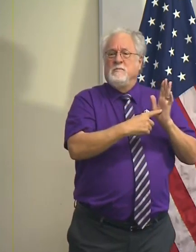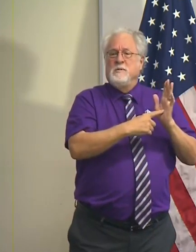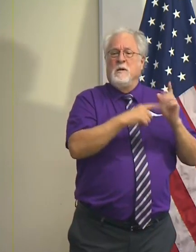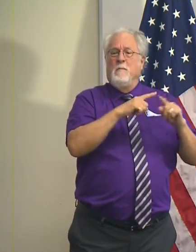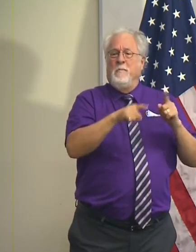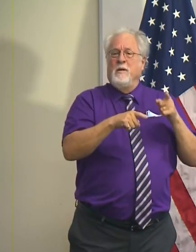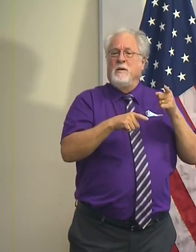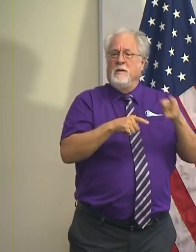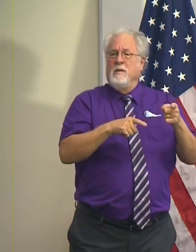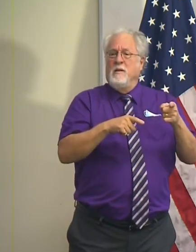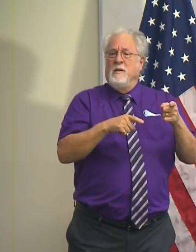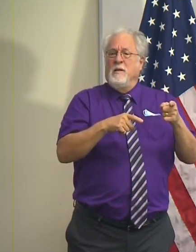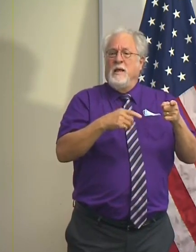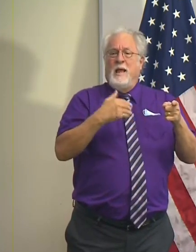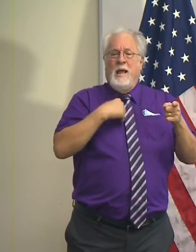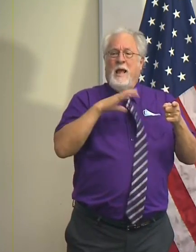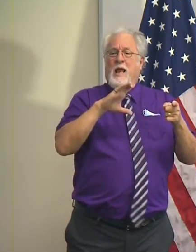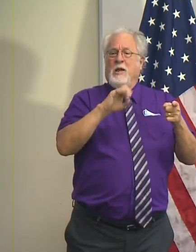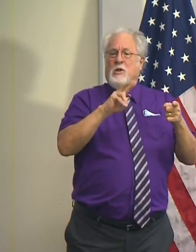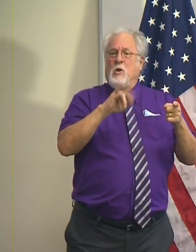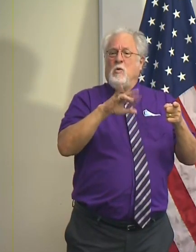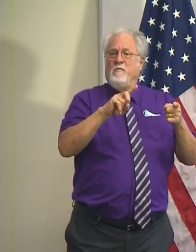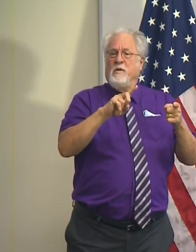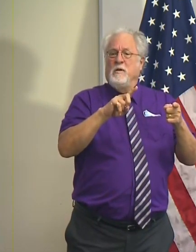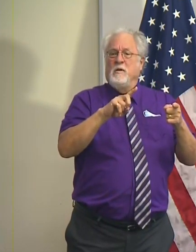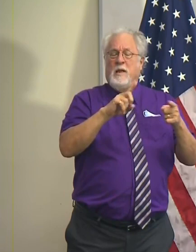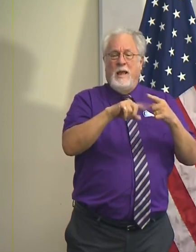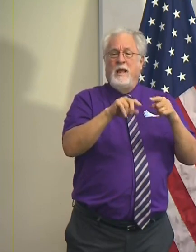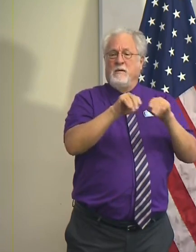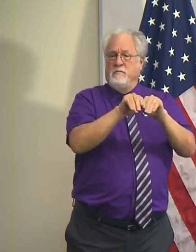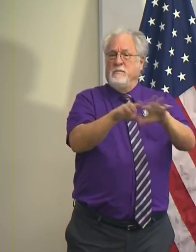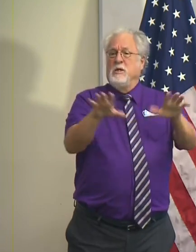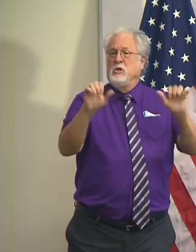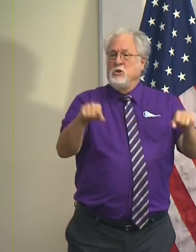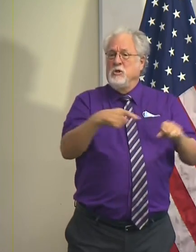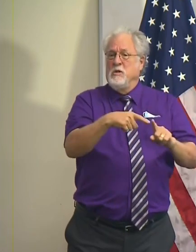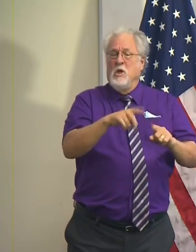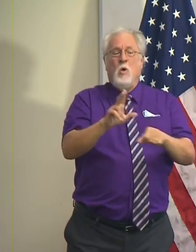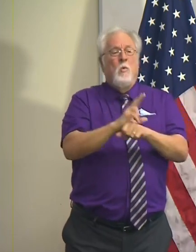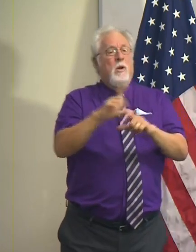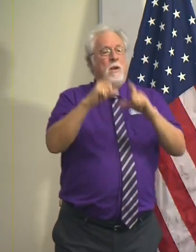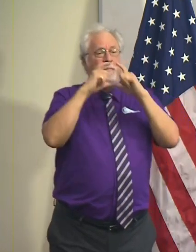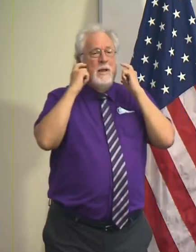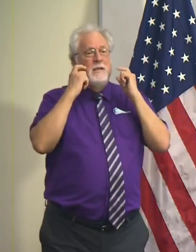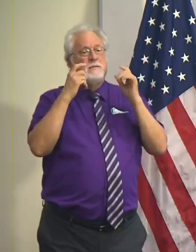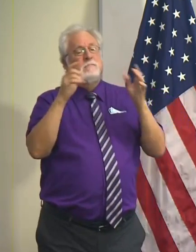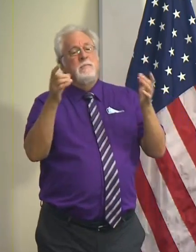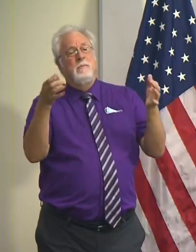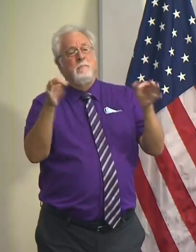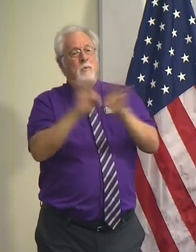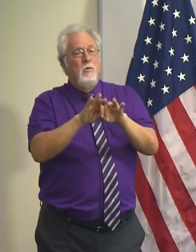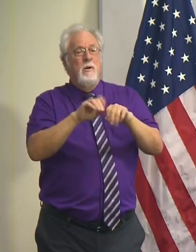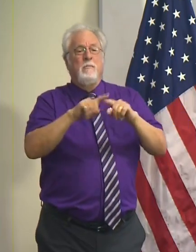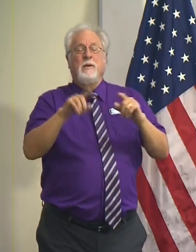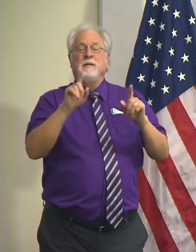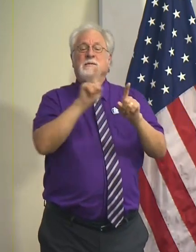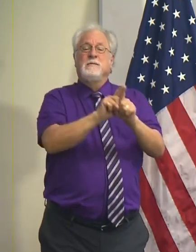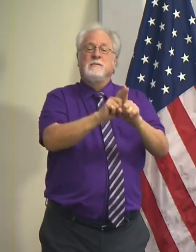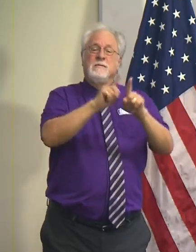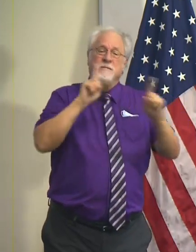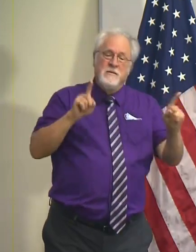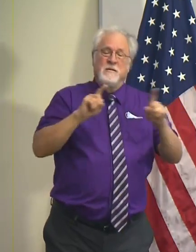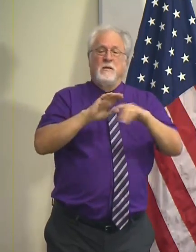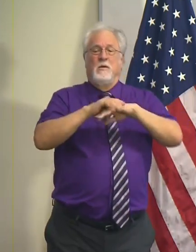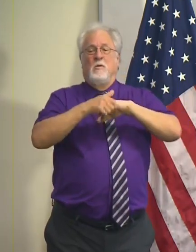they had COVID, and they were contagious. And so wearing the mask is incredibly important, but so is distancing, so